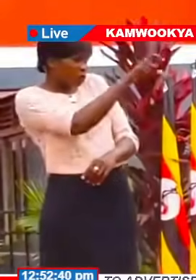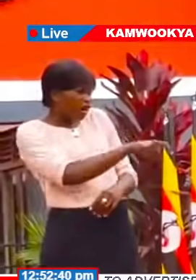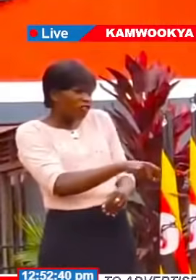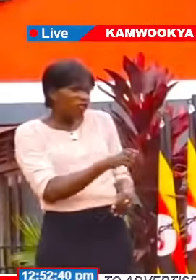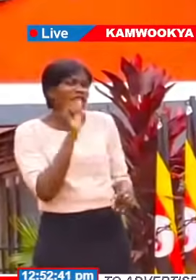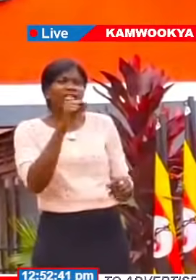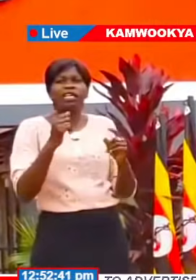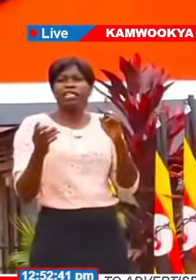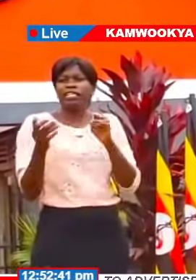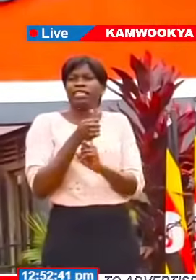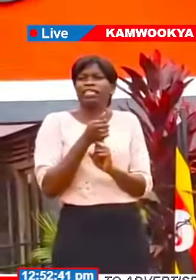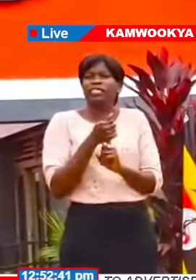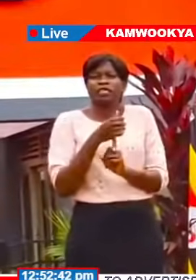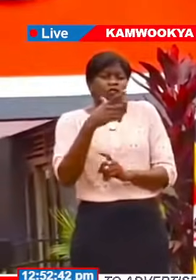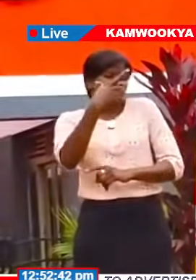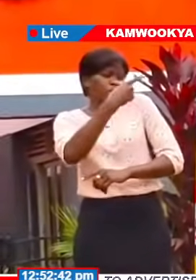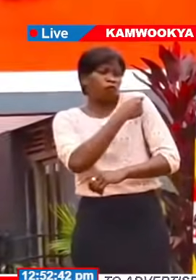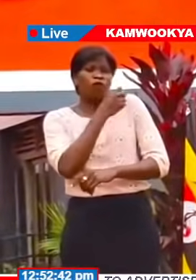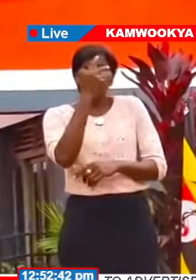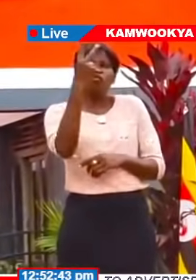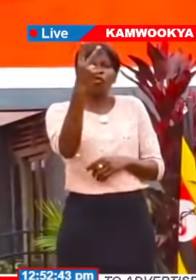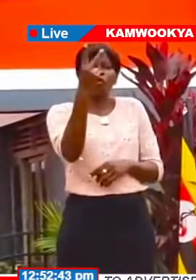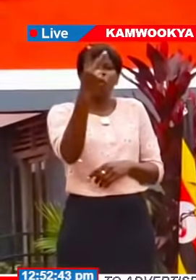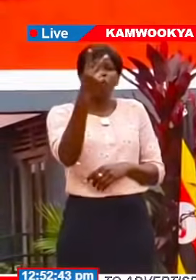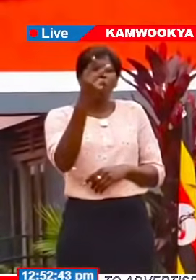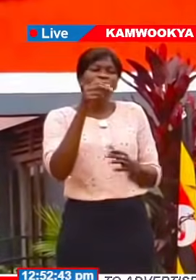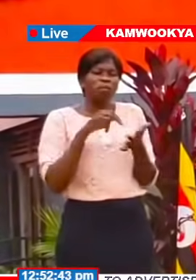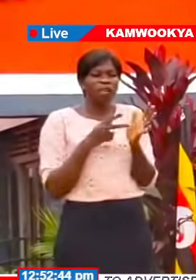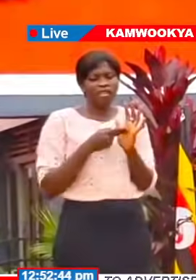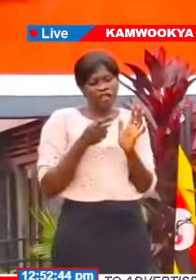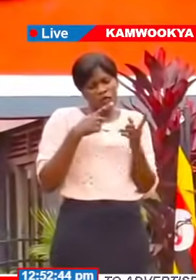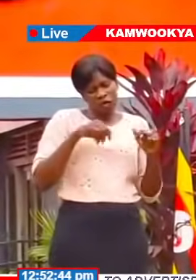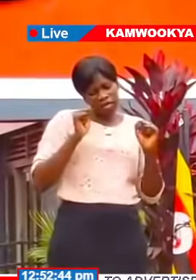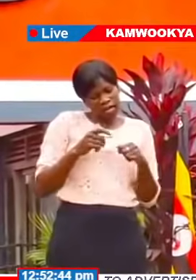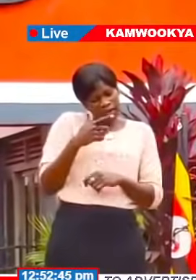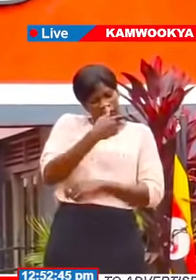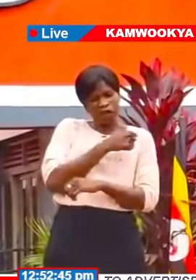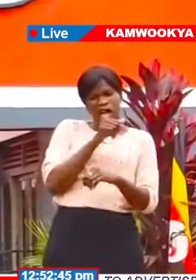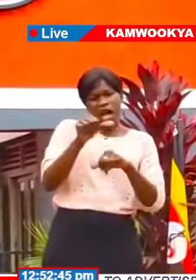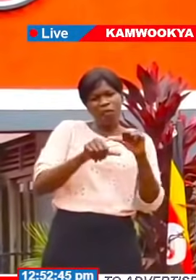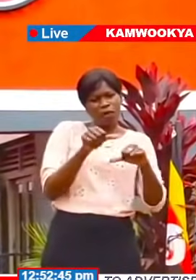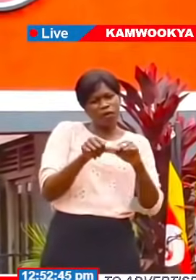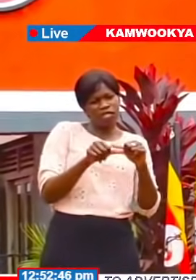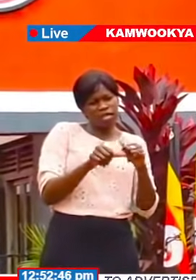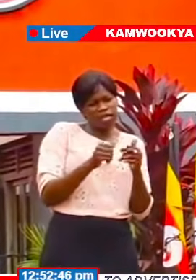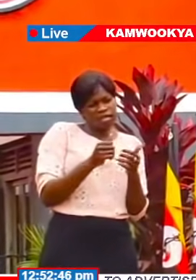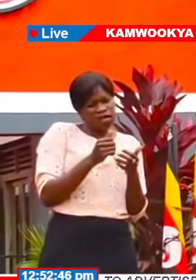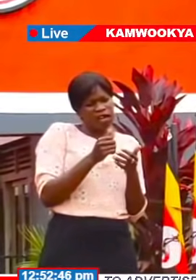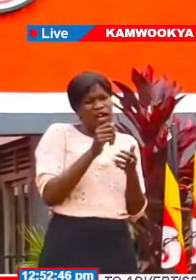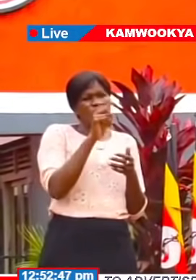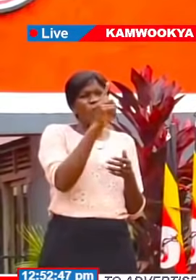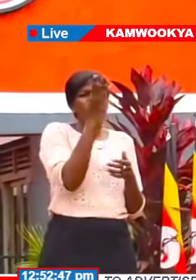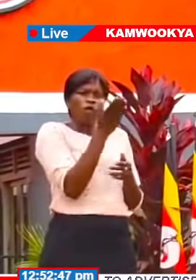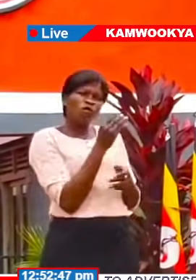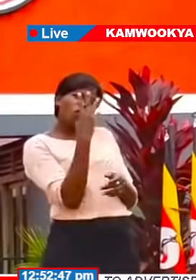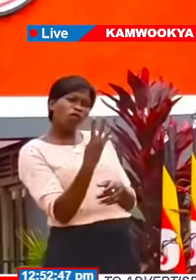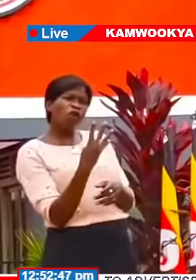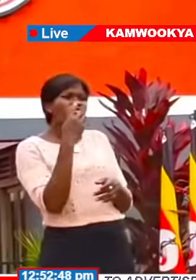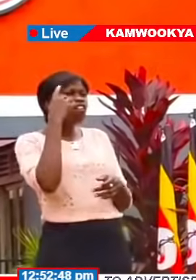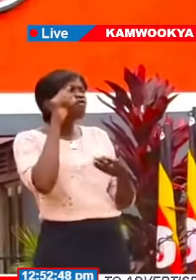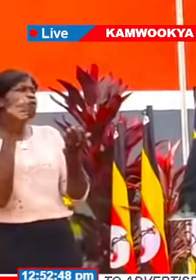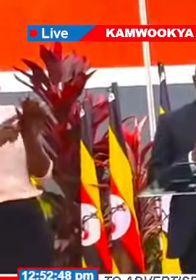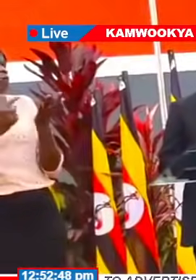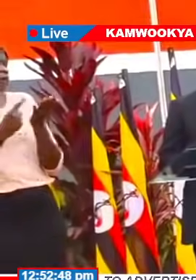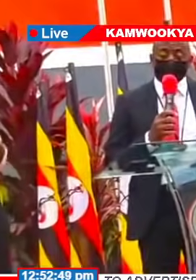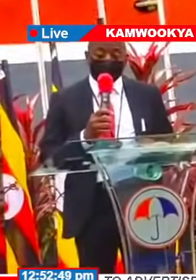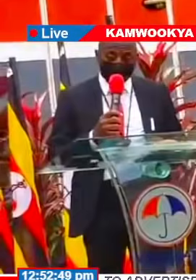2, tujja kuba twakagemako nga akota oba ku bannayuganda miliyoni nga zijja